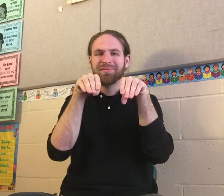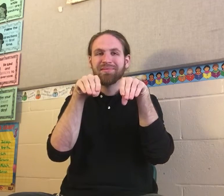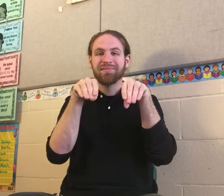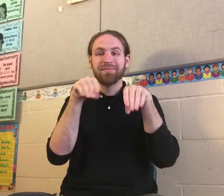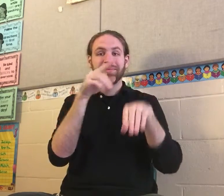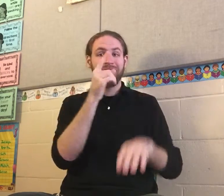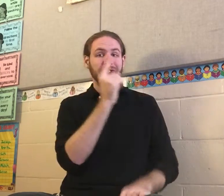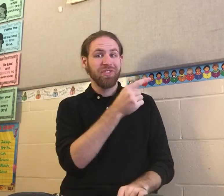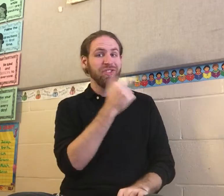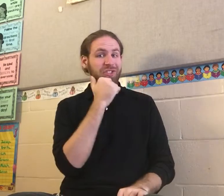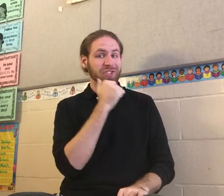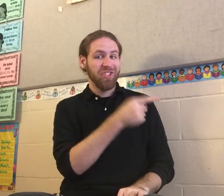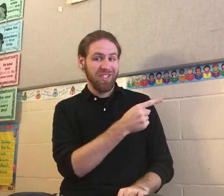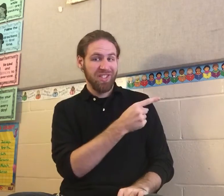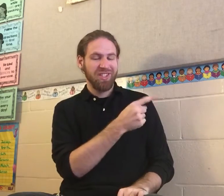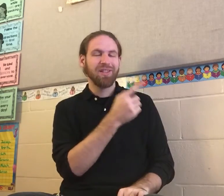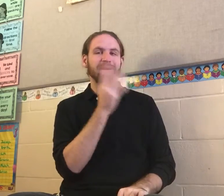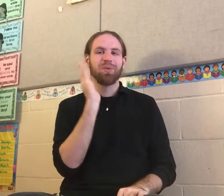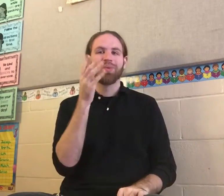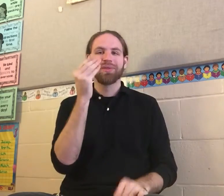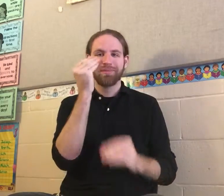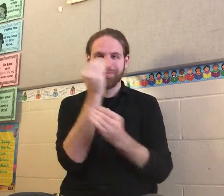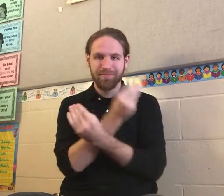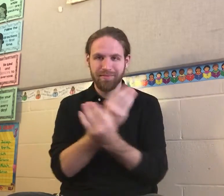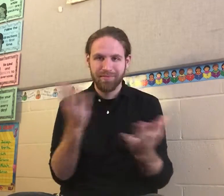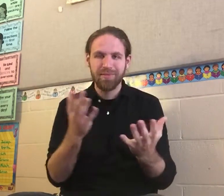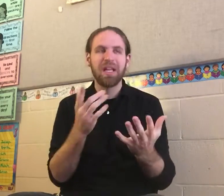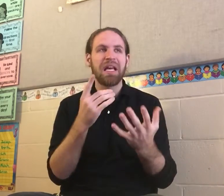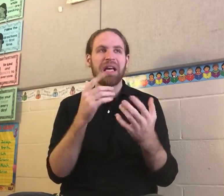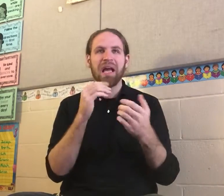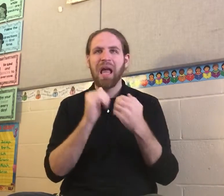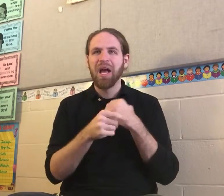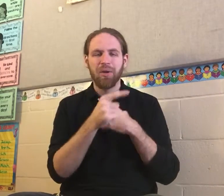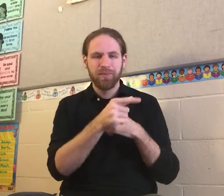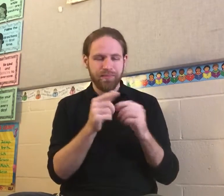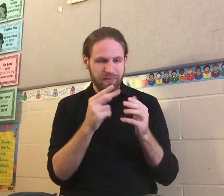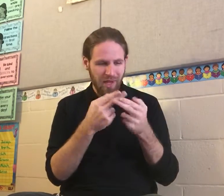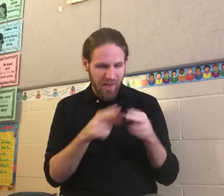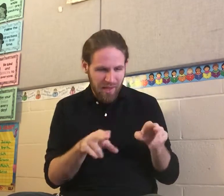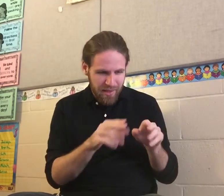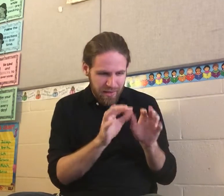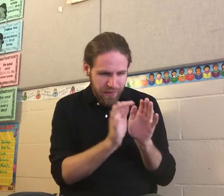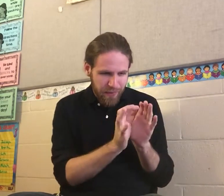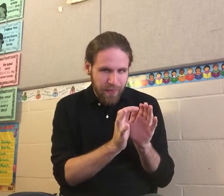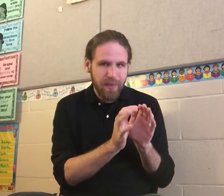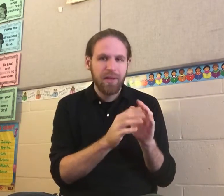She will tell you how insects grow from tiny eggs into adults. Be prepared to be amazed.